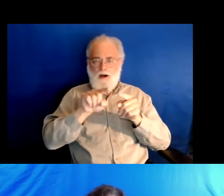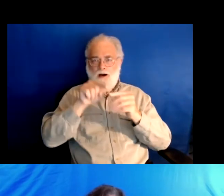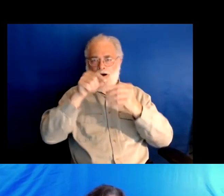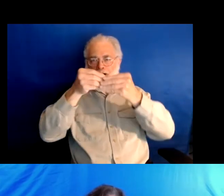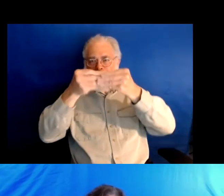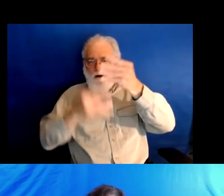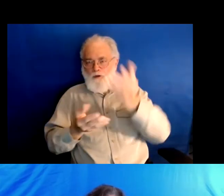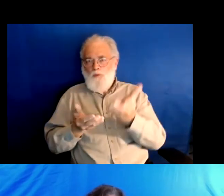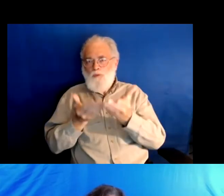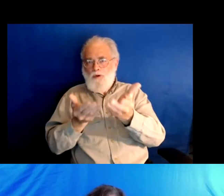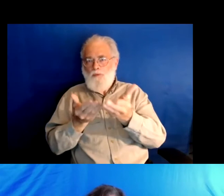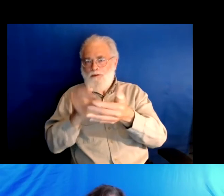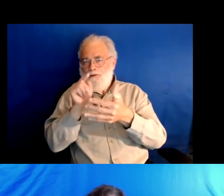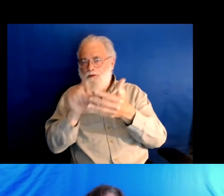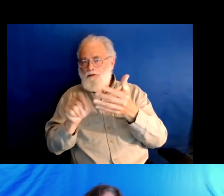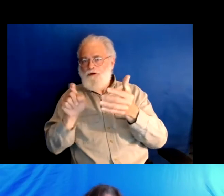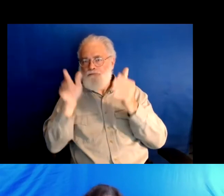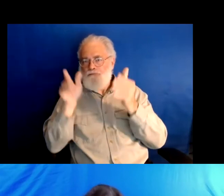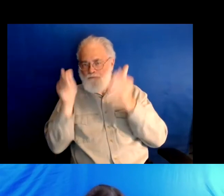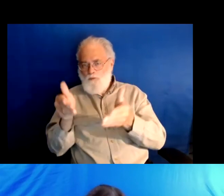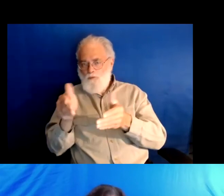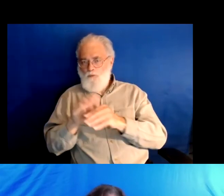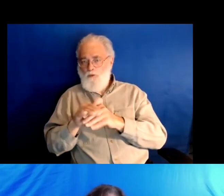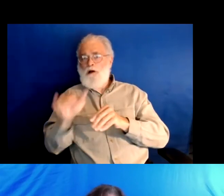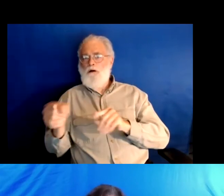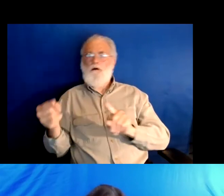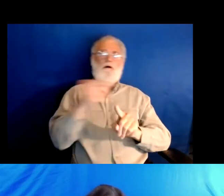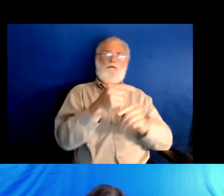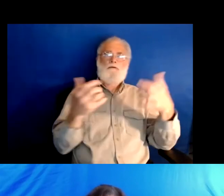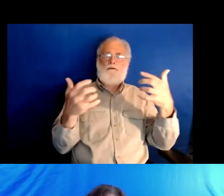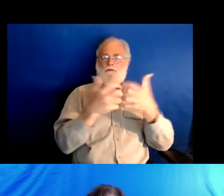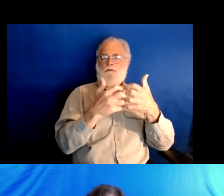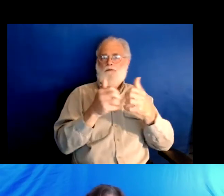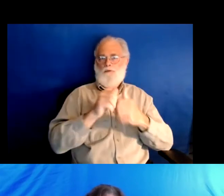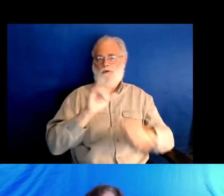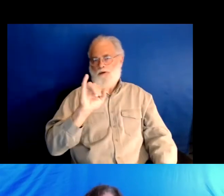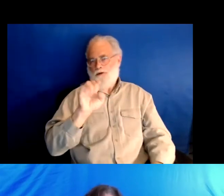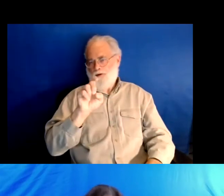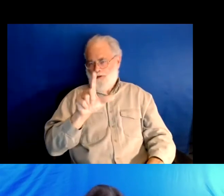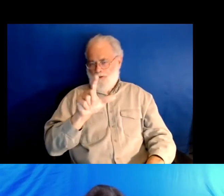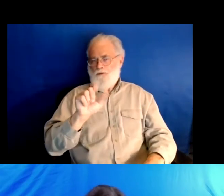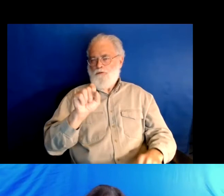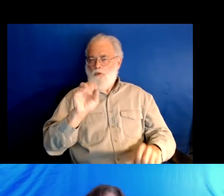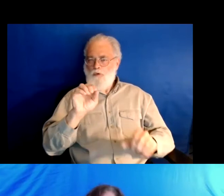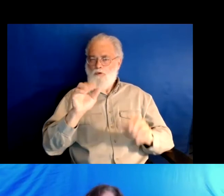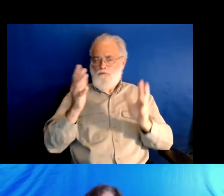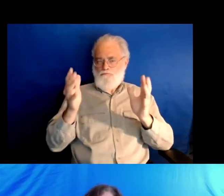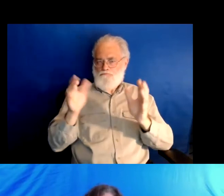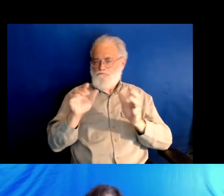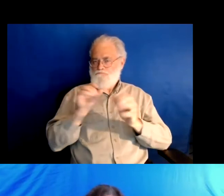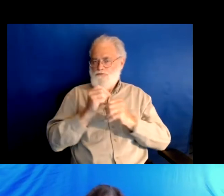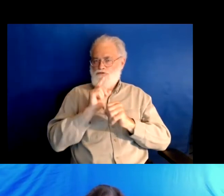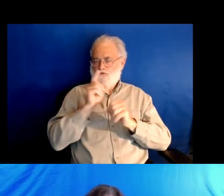The scores in MAP, you know, have recommendations and things to focus on, and you can put those together